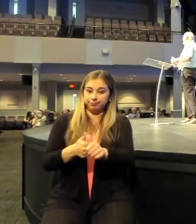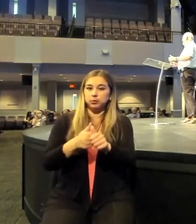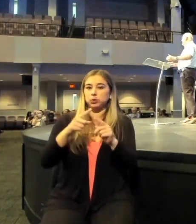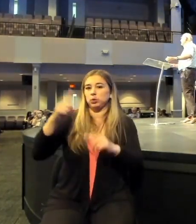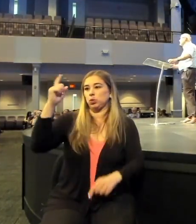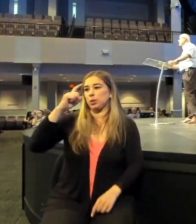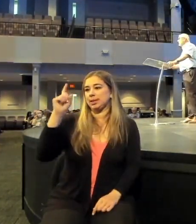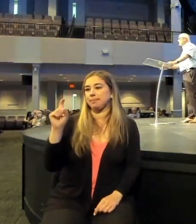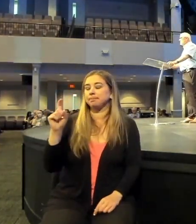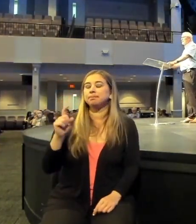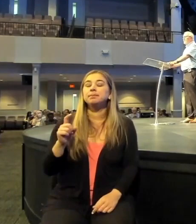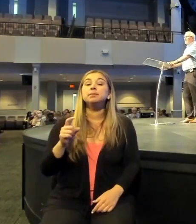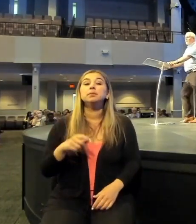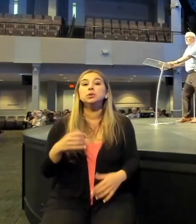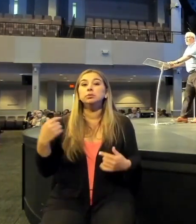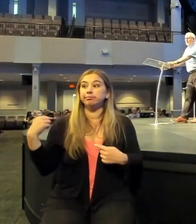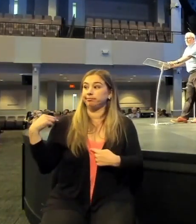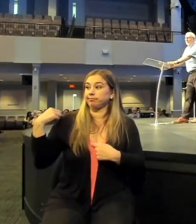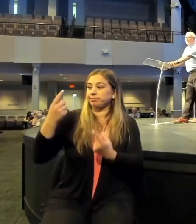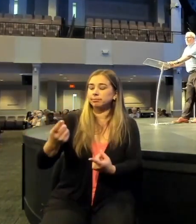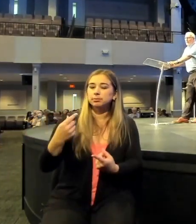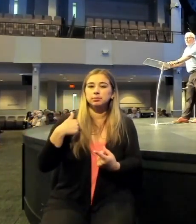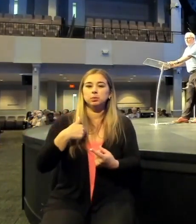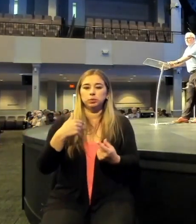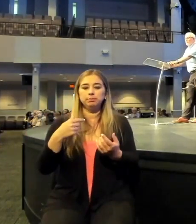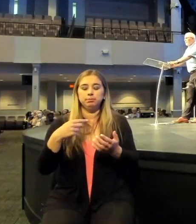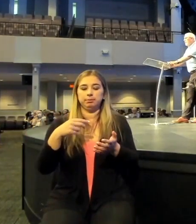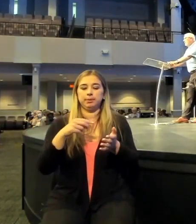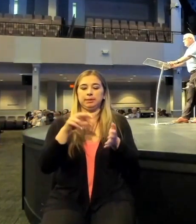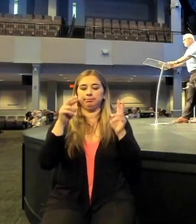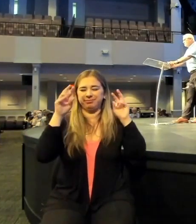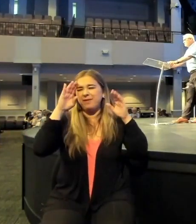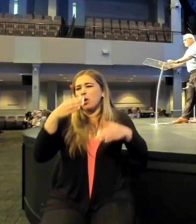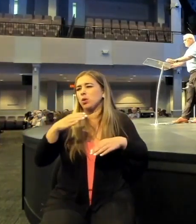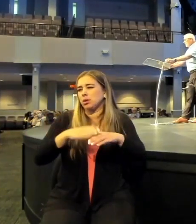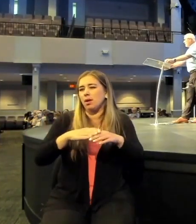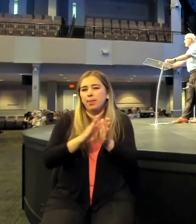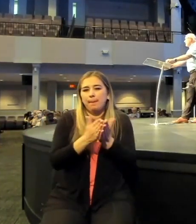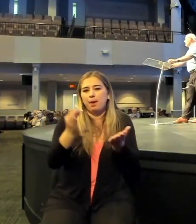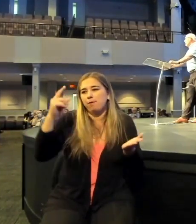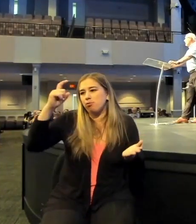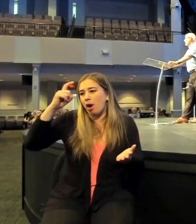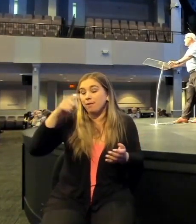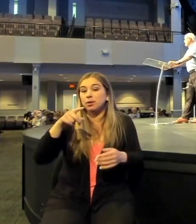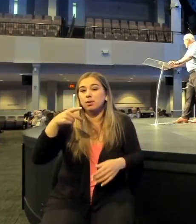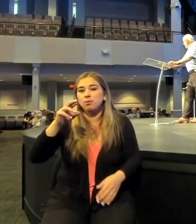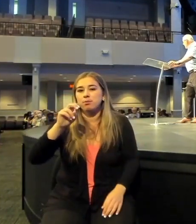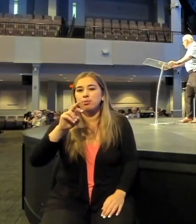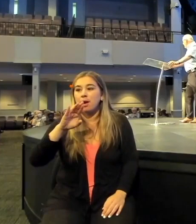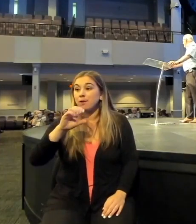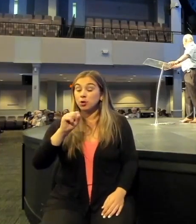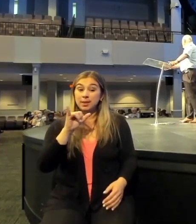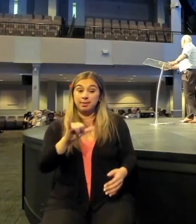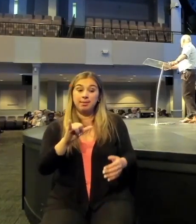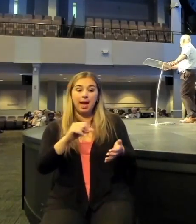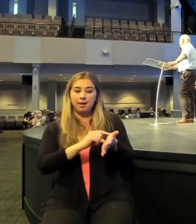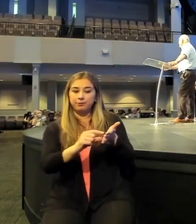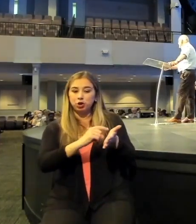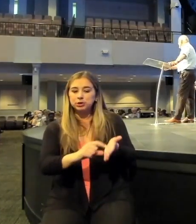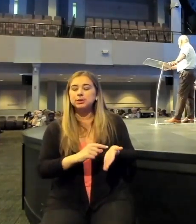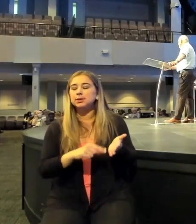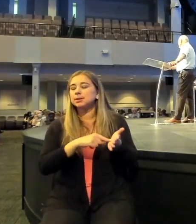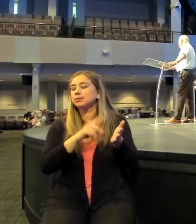wisdom? And in this series together, we're looking at the book of Proverbs primarily, because the book of Proverbs is a part of the